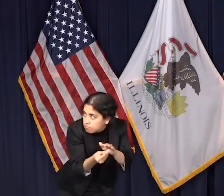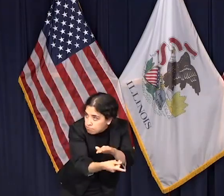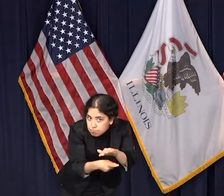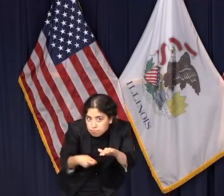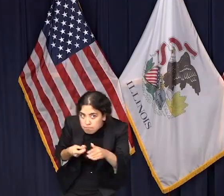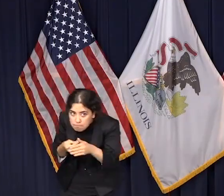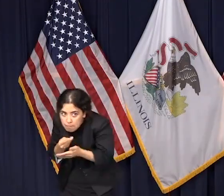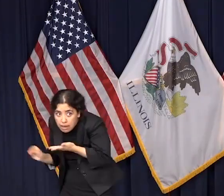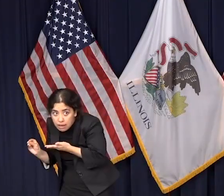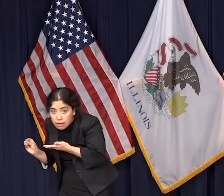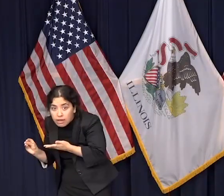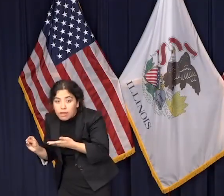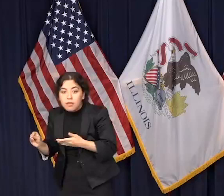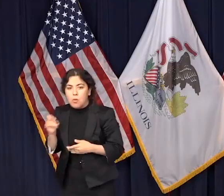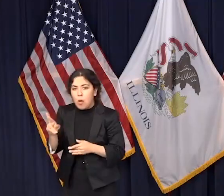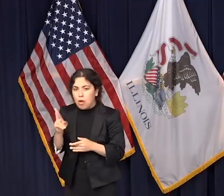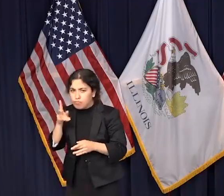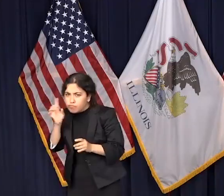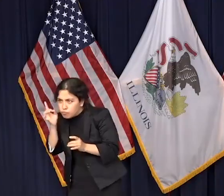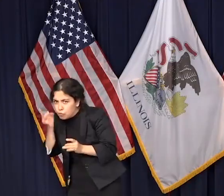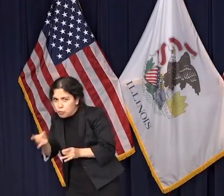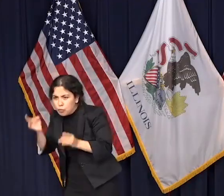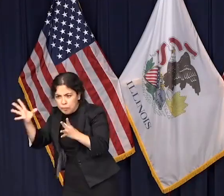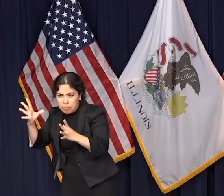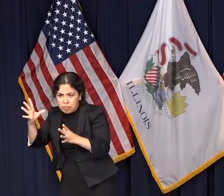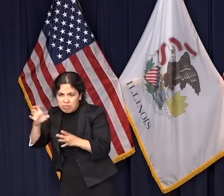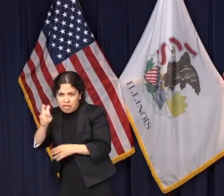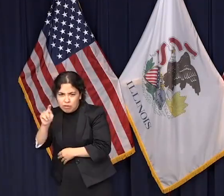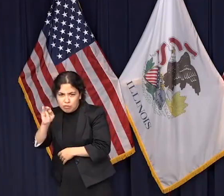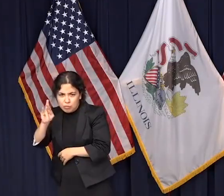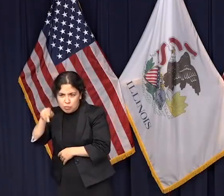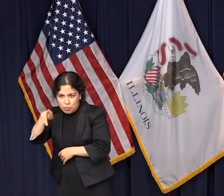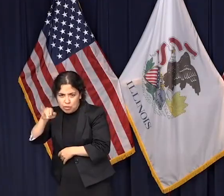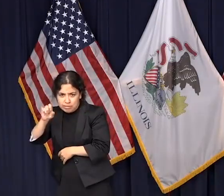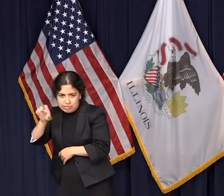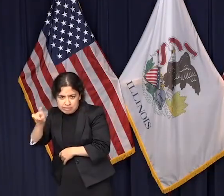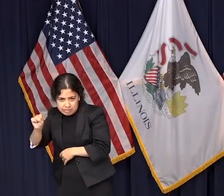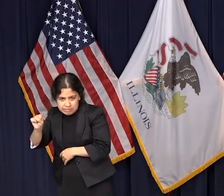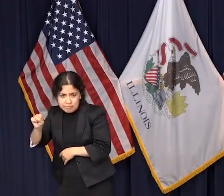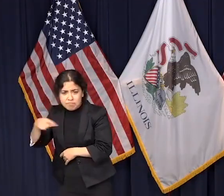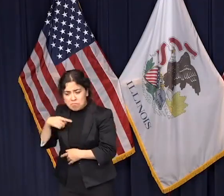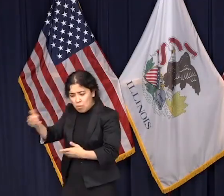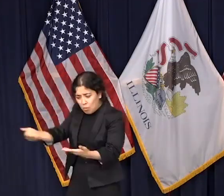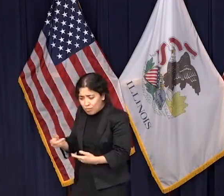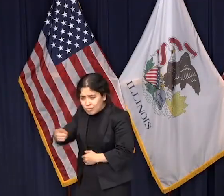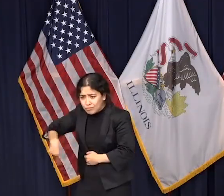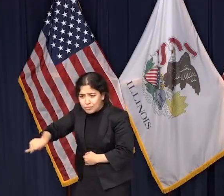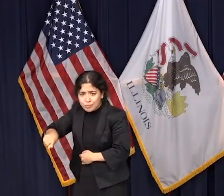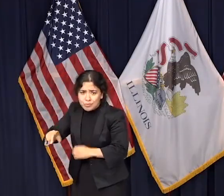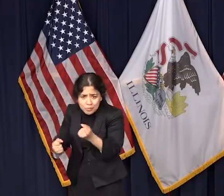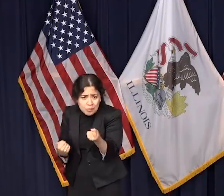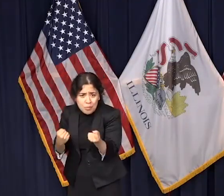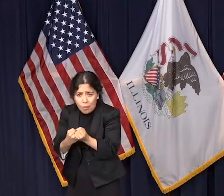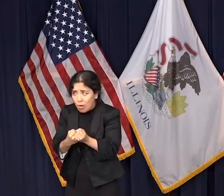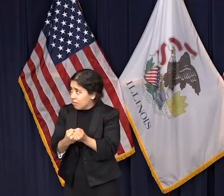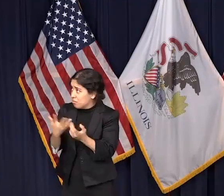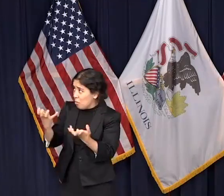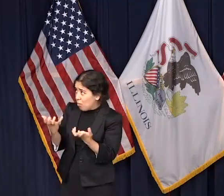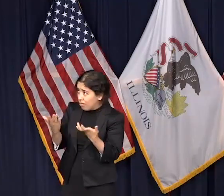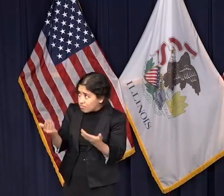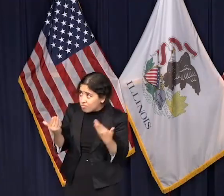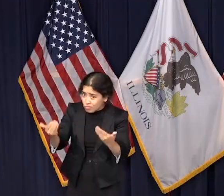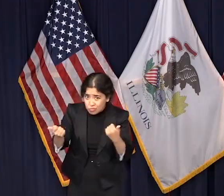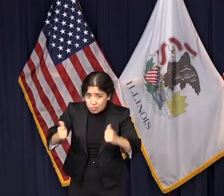enterprises. And I welcome the support for our local and state efforts to reduce crime. But let's be